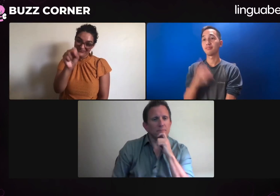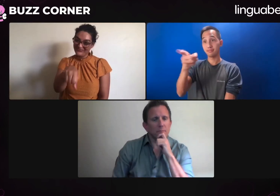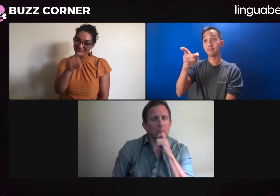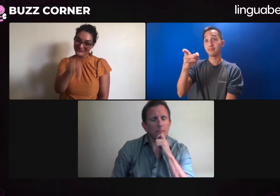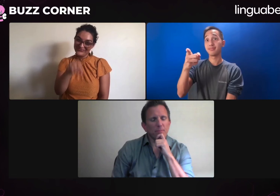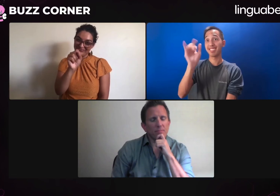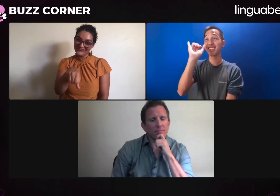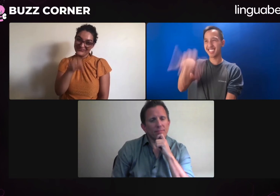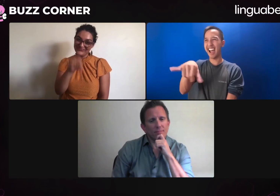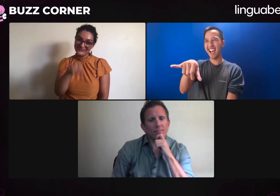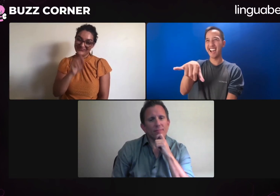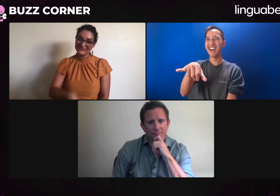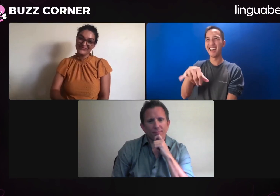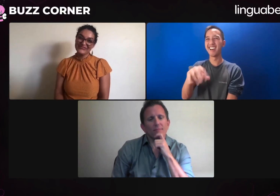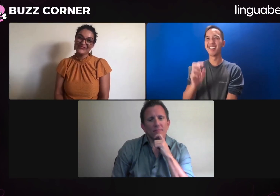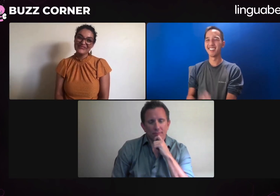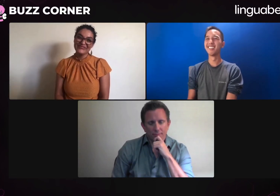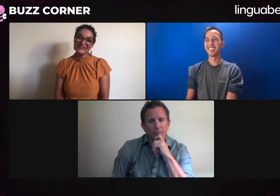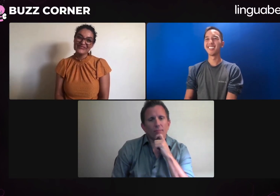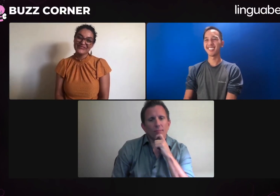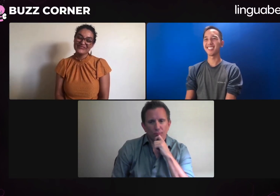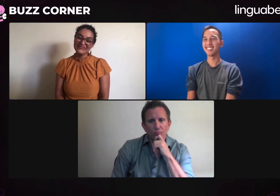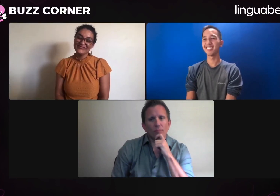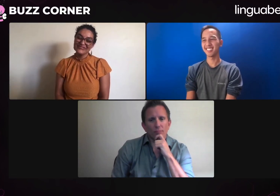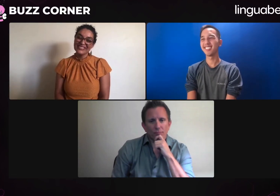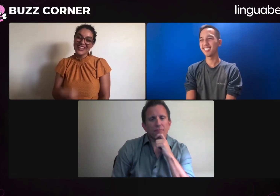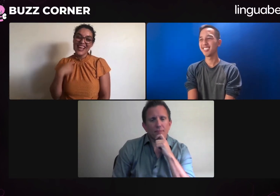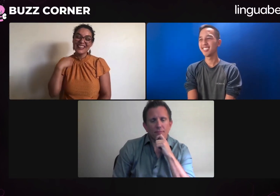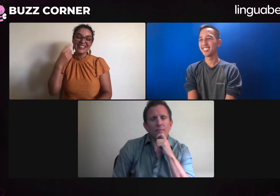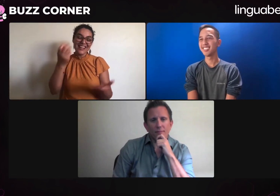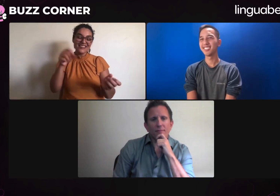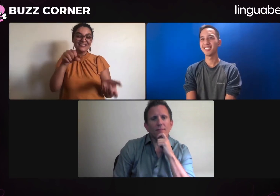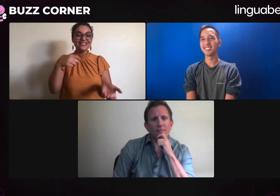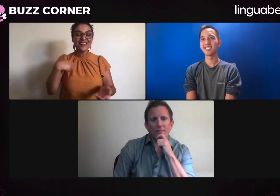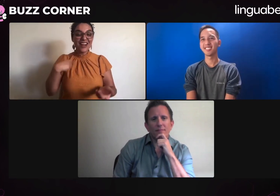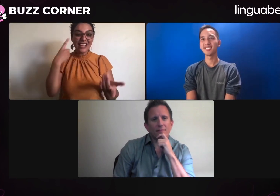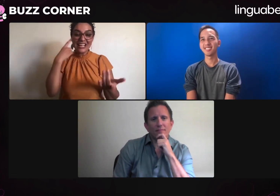Right. Be a better person tomorrow as opposed to the person you are today.